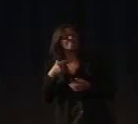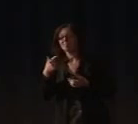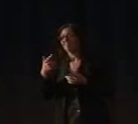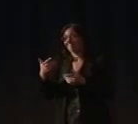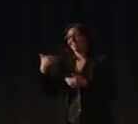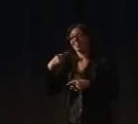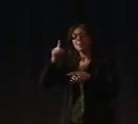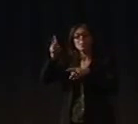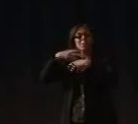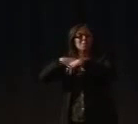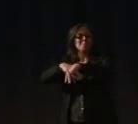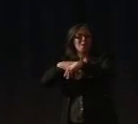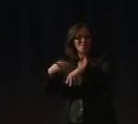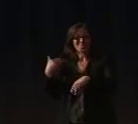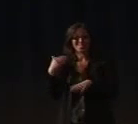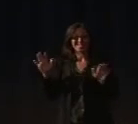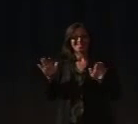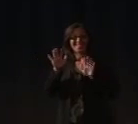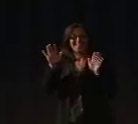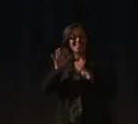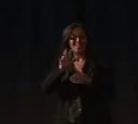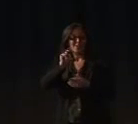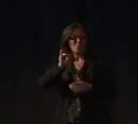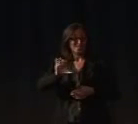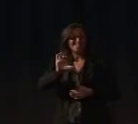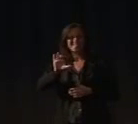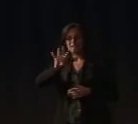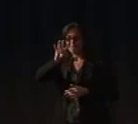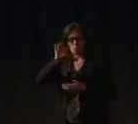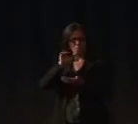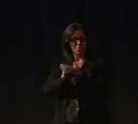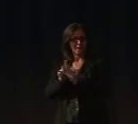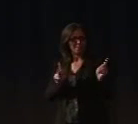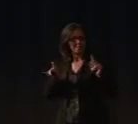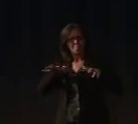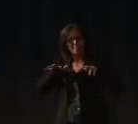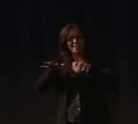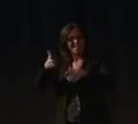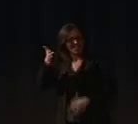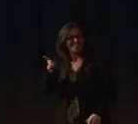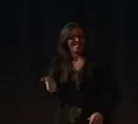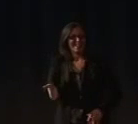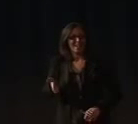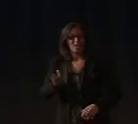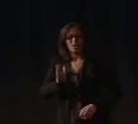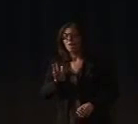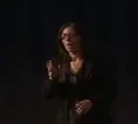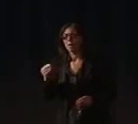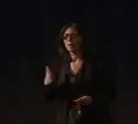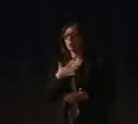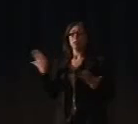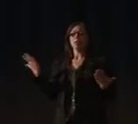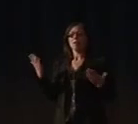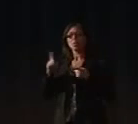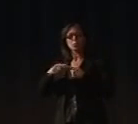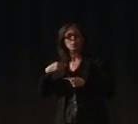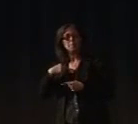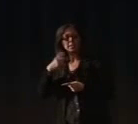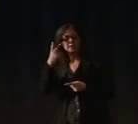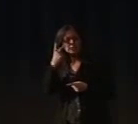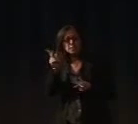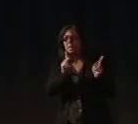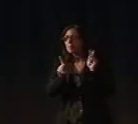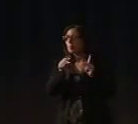Sunday. And it was very moving to see the numbers of things with which people try either scientifically or in a